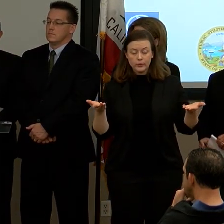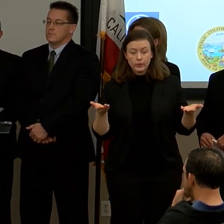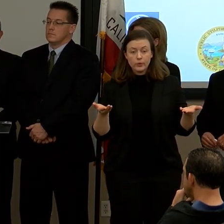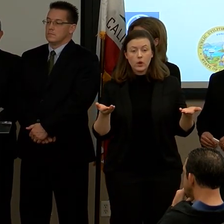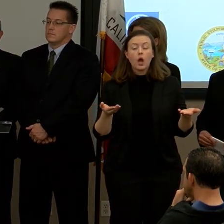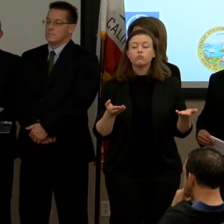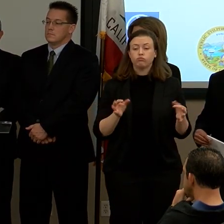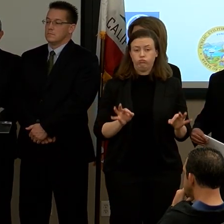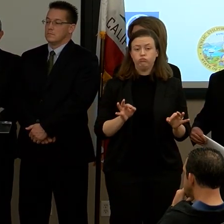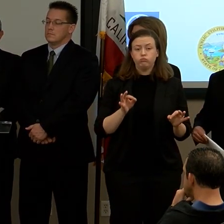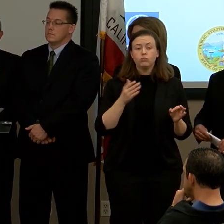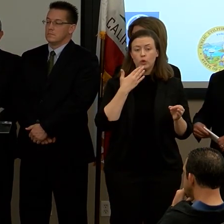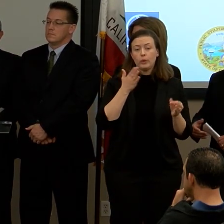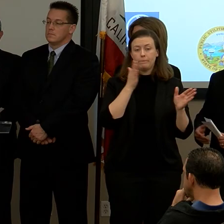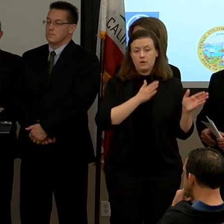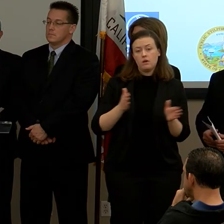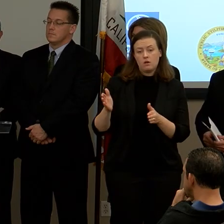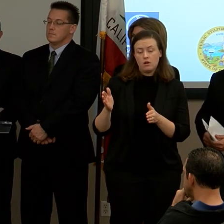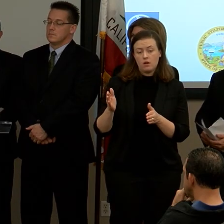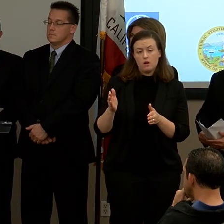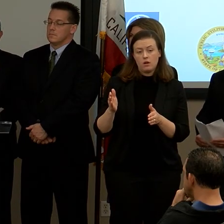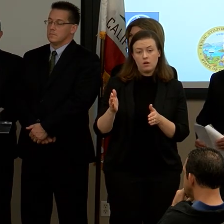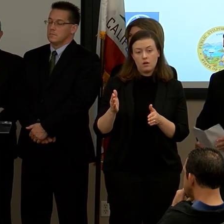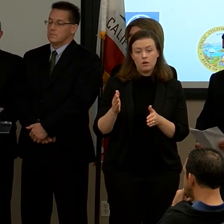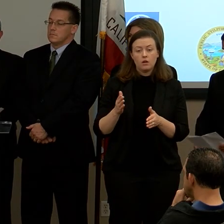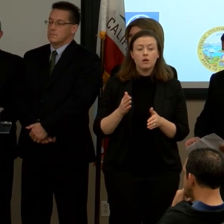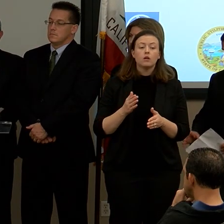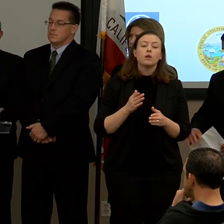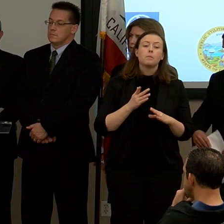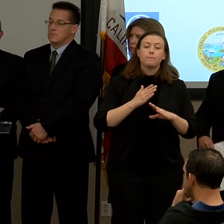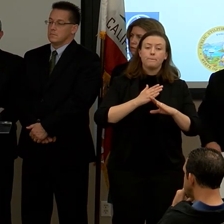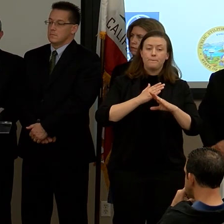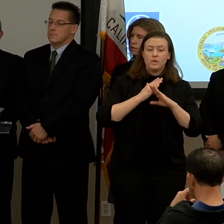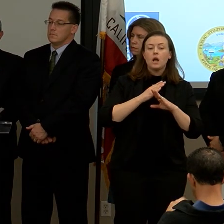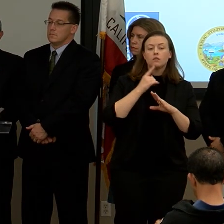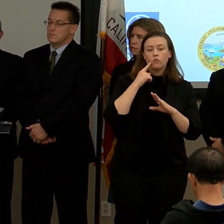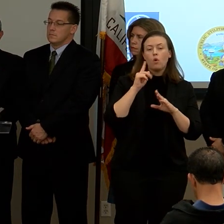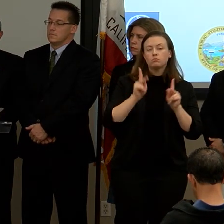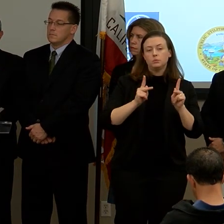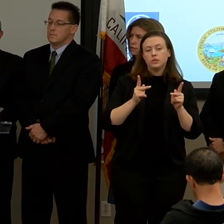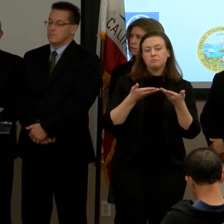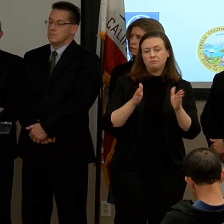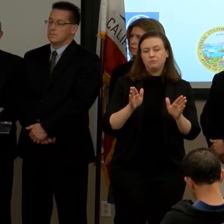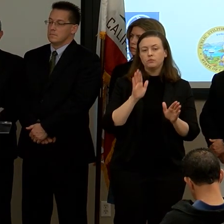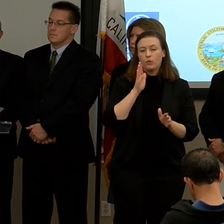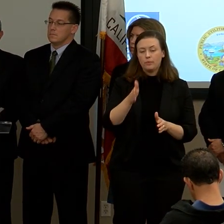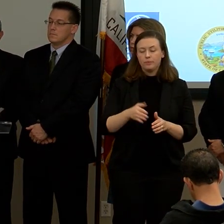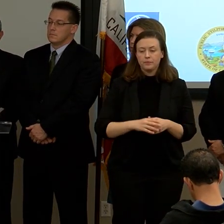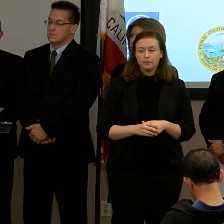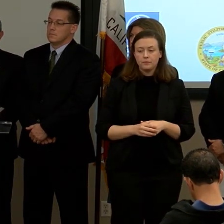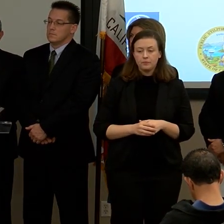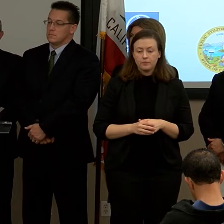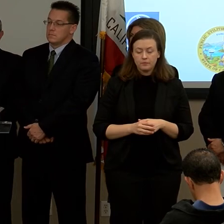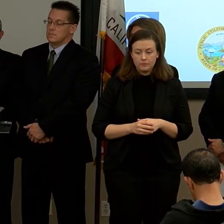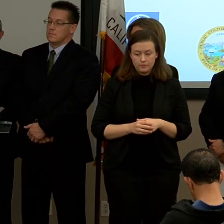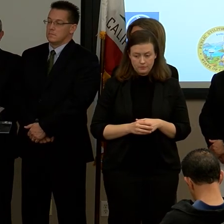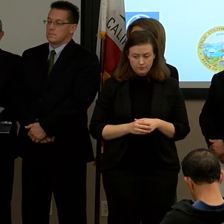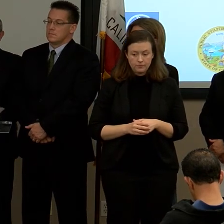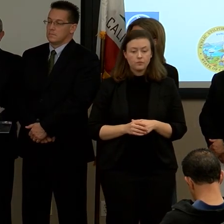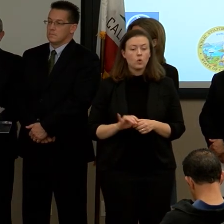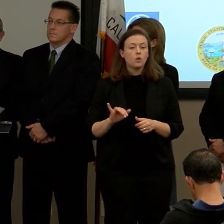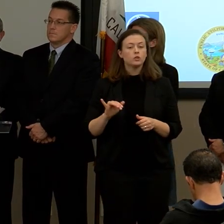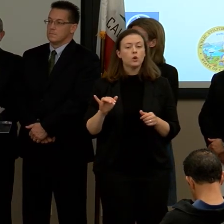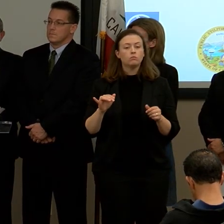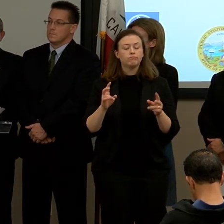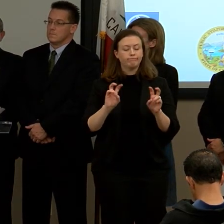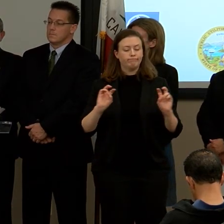is a good plan. It is public health protective. I did want to add that we convened an expert